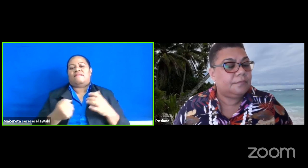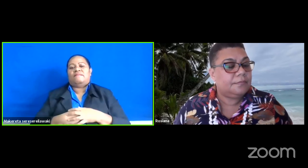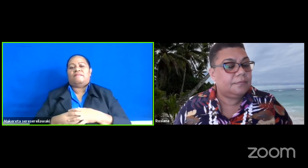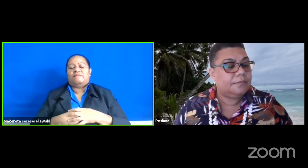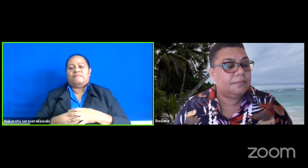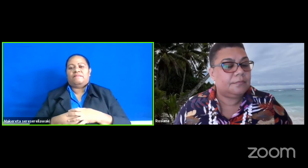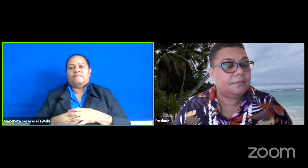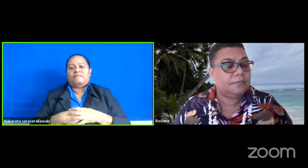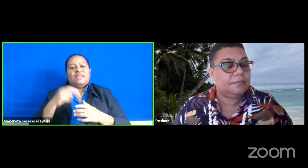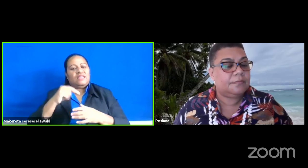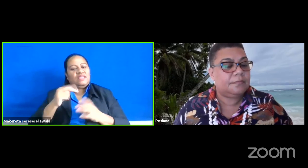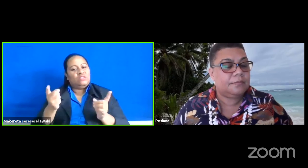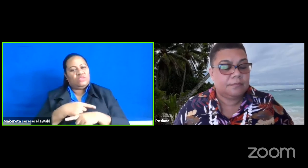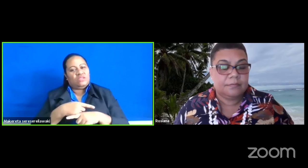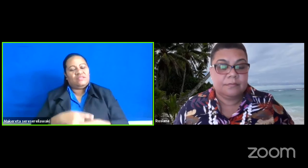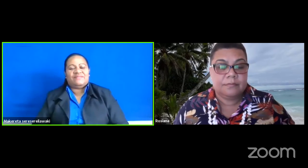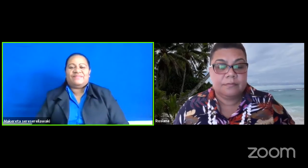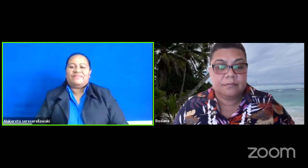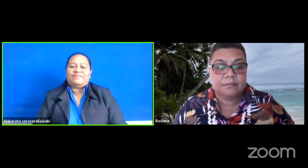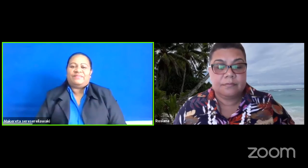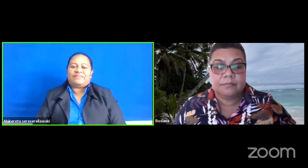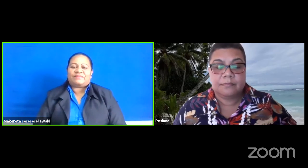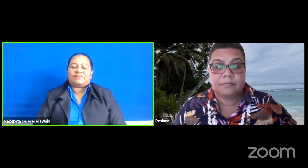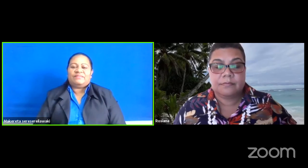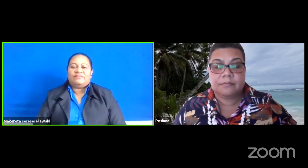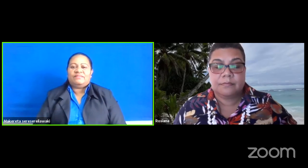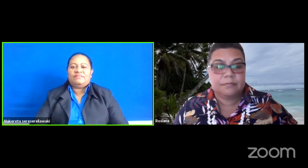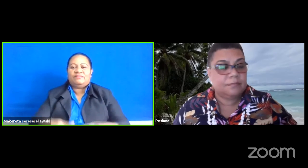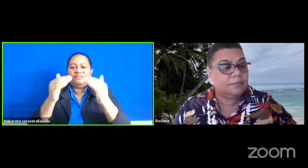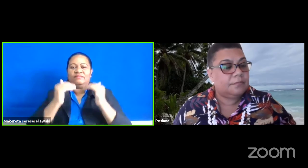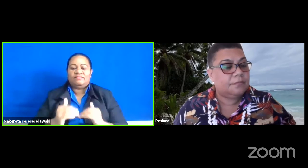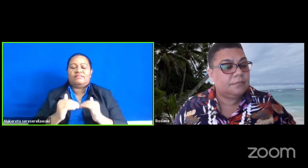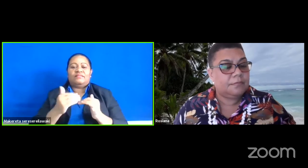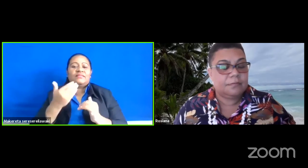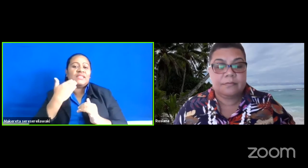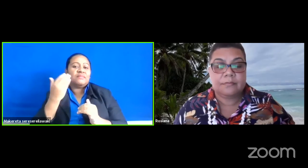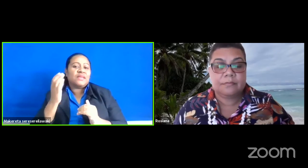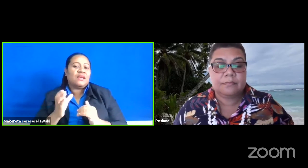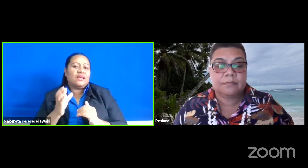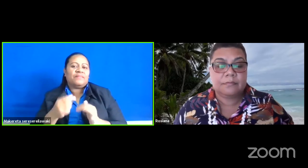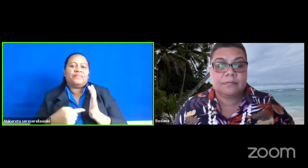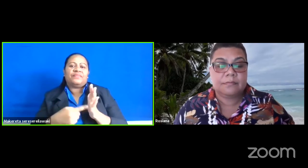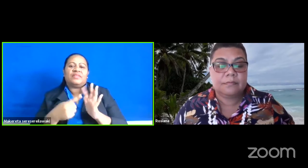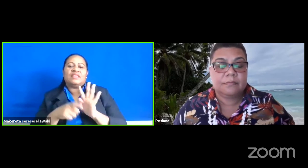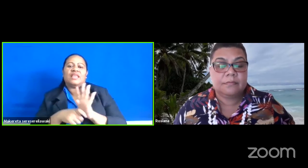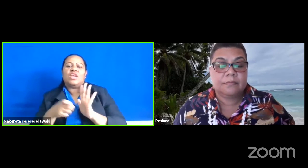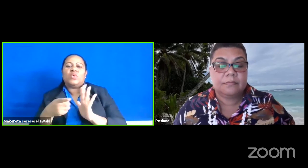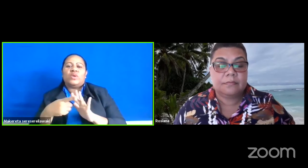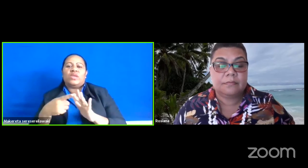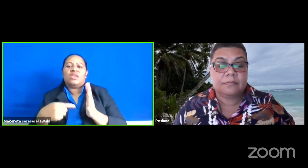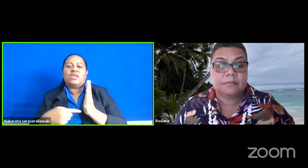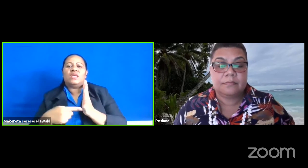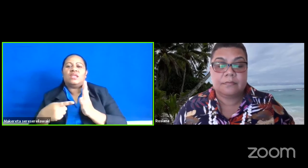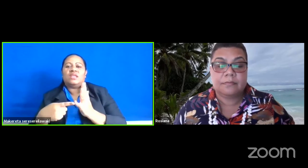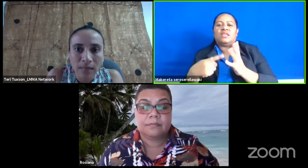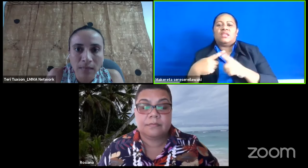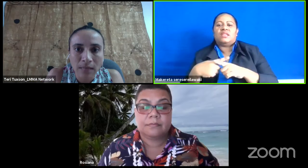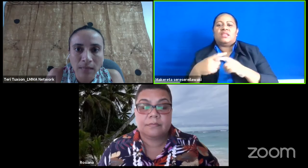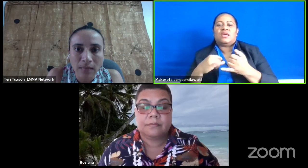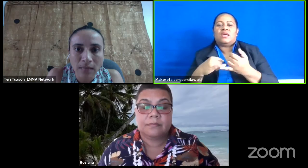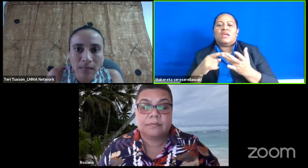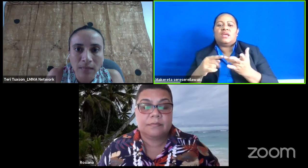needs to change then our next speaker was terry tuxon so terry uh any words